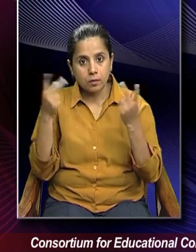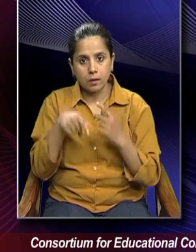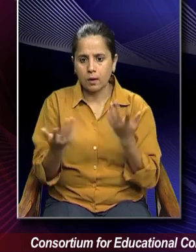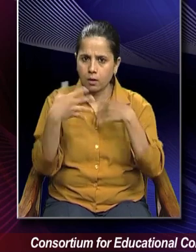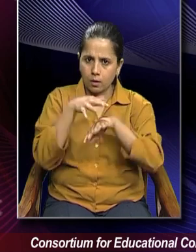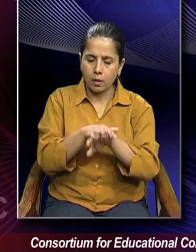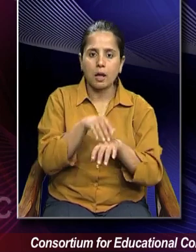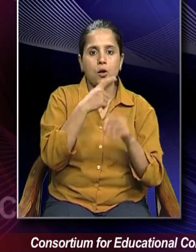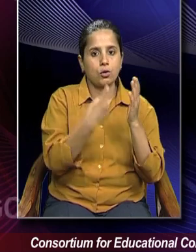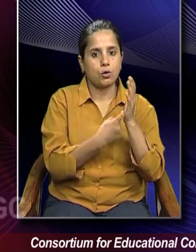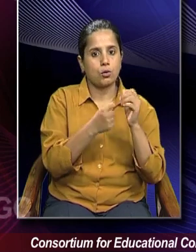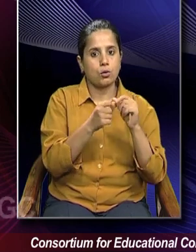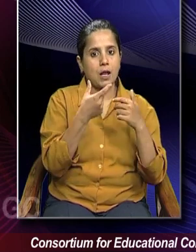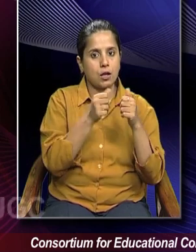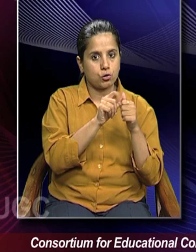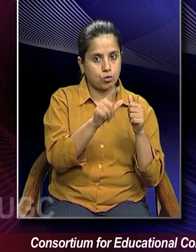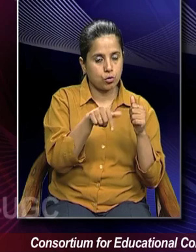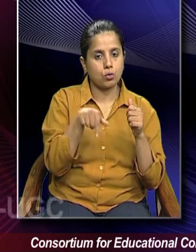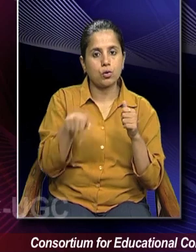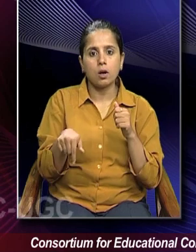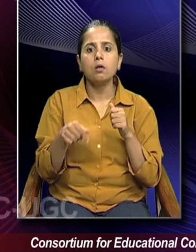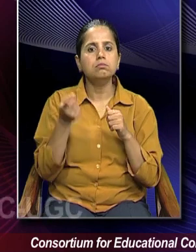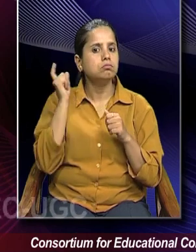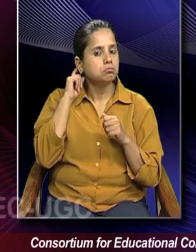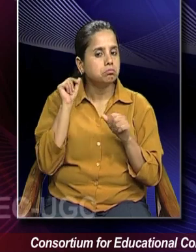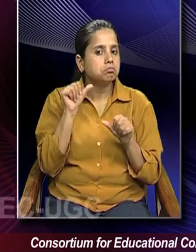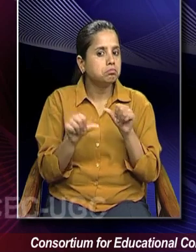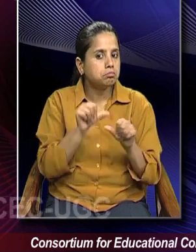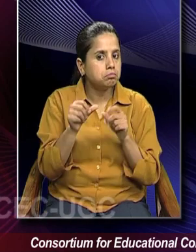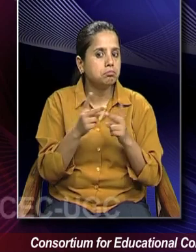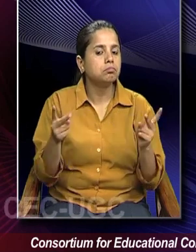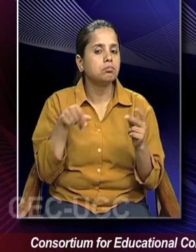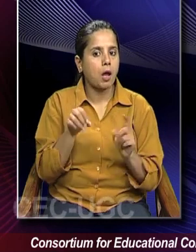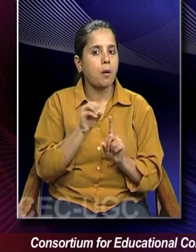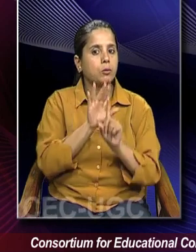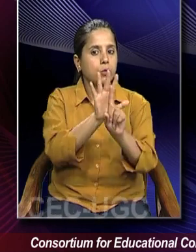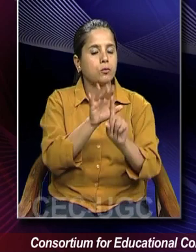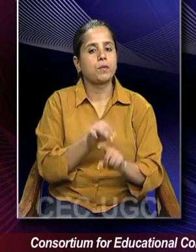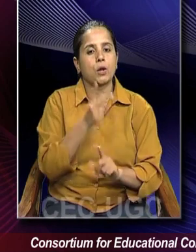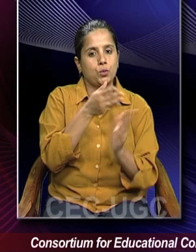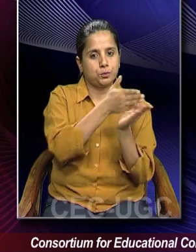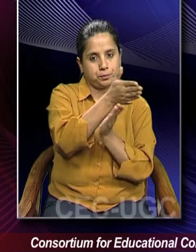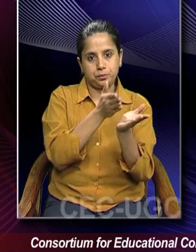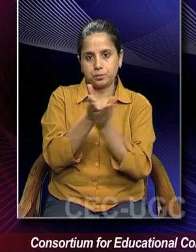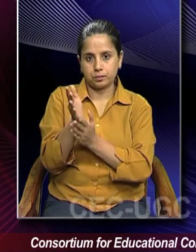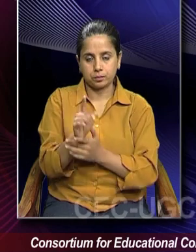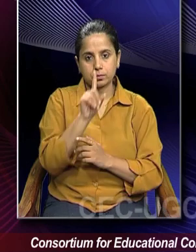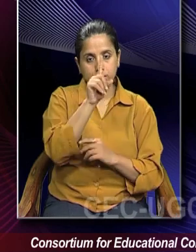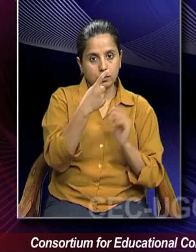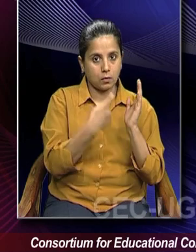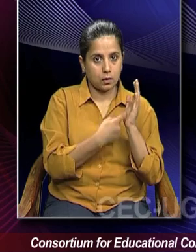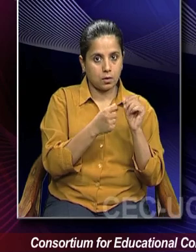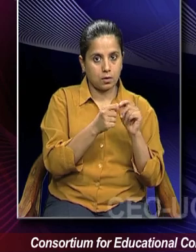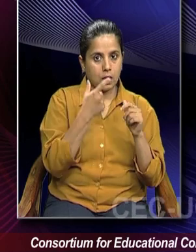the rational, analytic and intuitive creative approaches. So, there are two aspects of it. One is rational